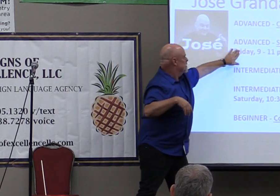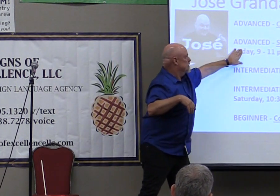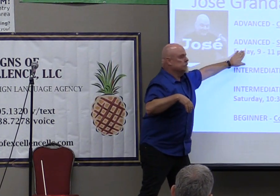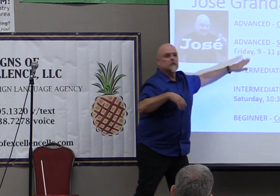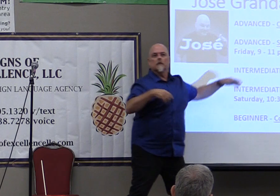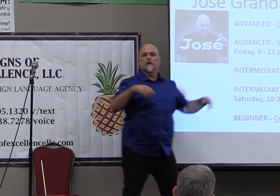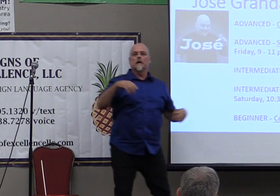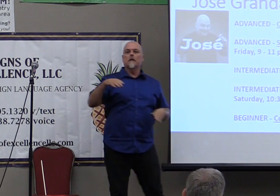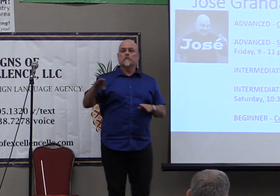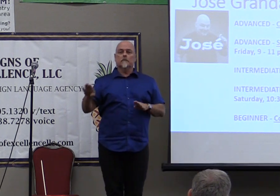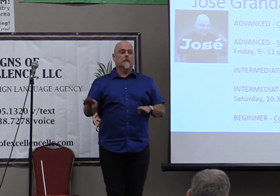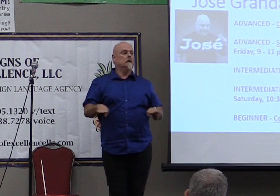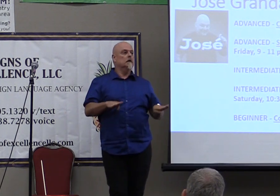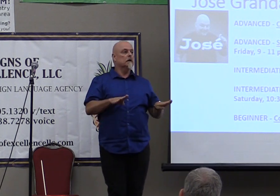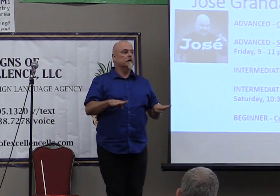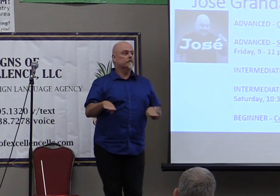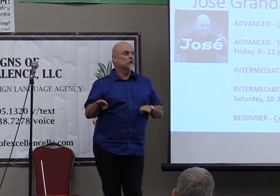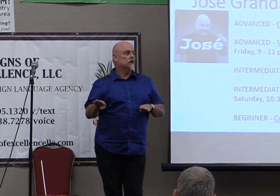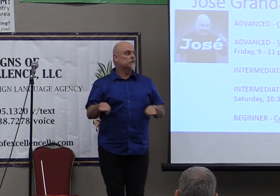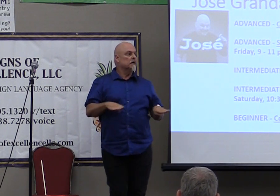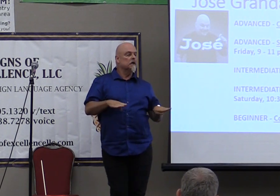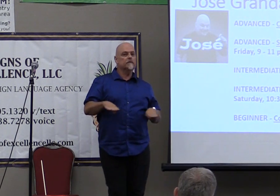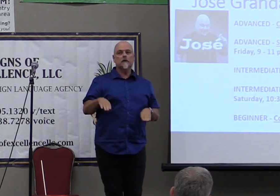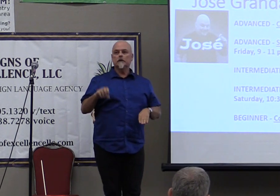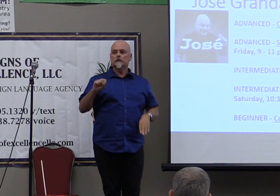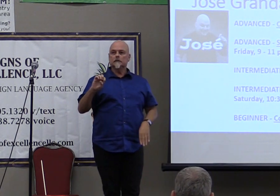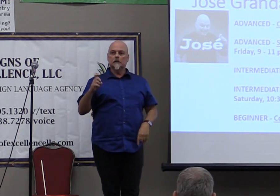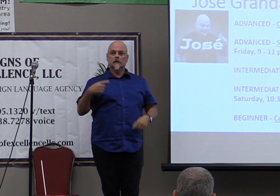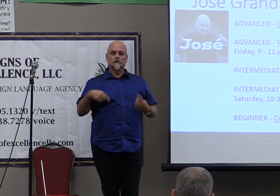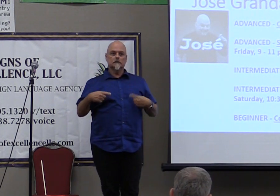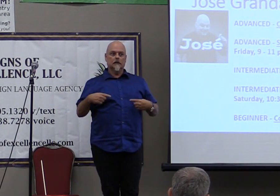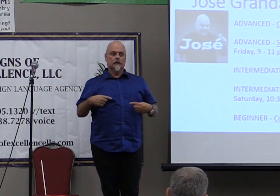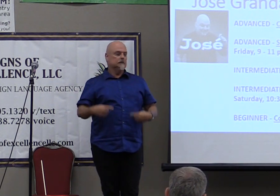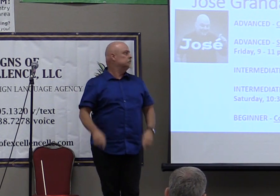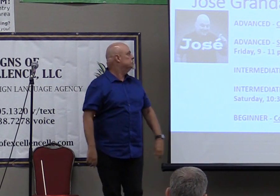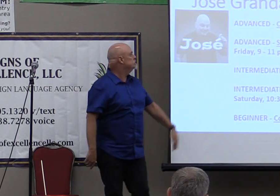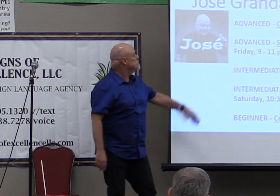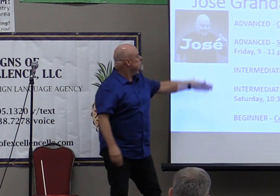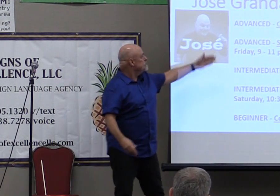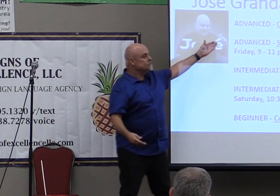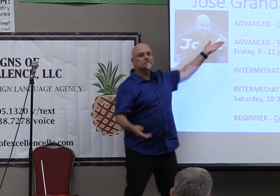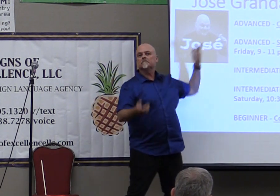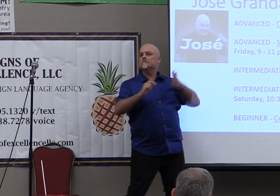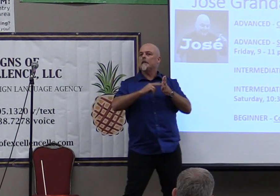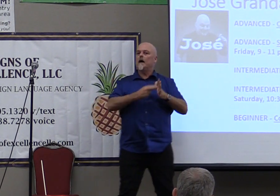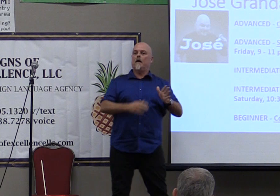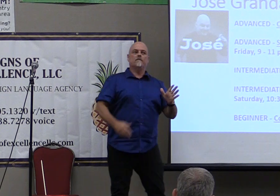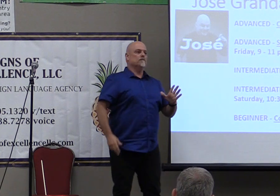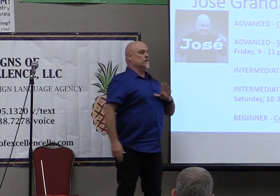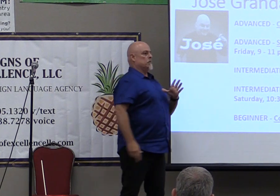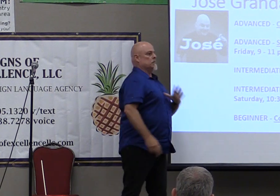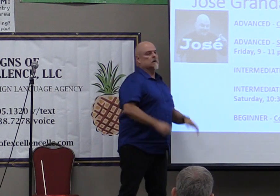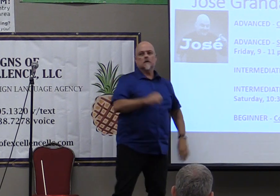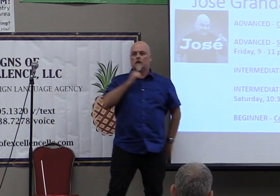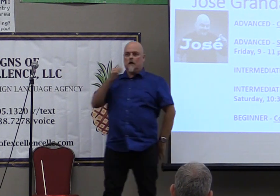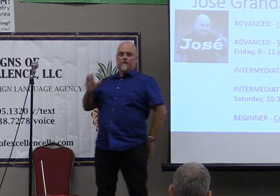Let's hold on now. Okay, let's talk about that. Signs for sexual behavior.